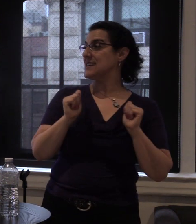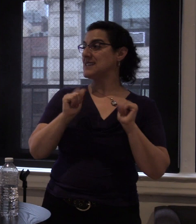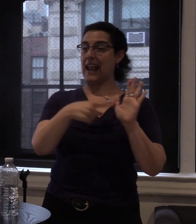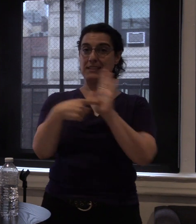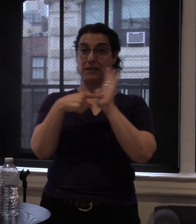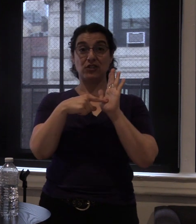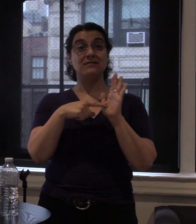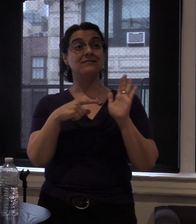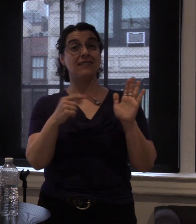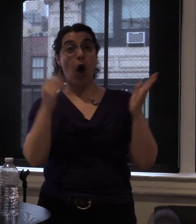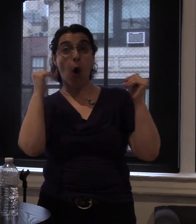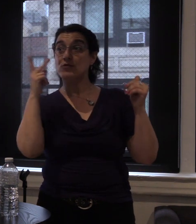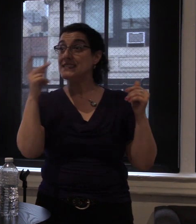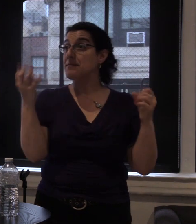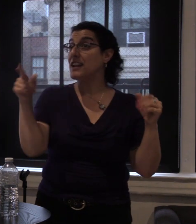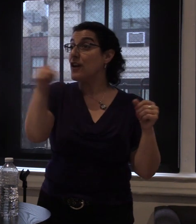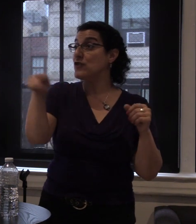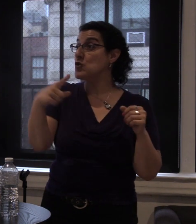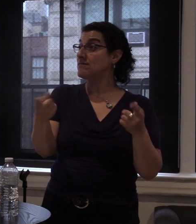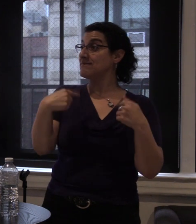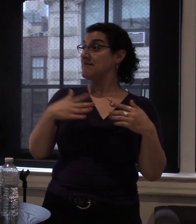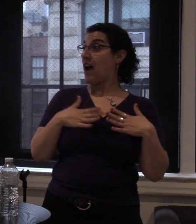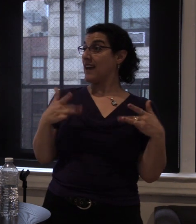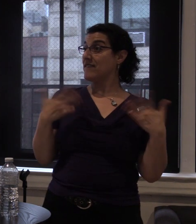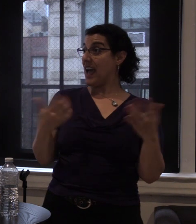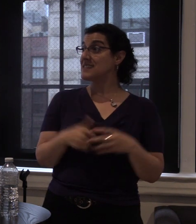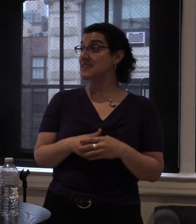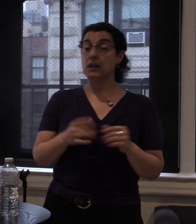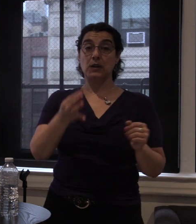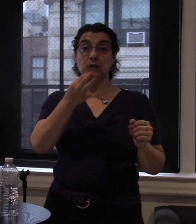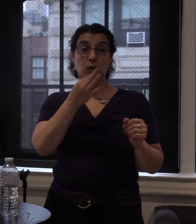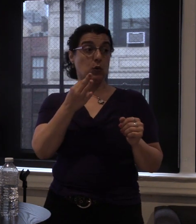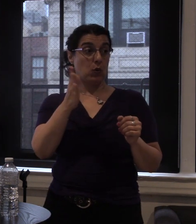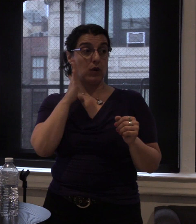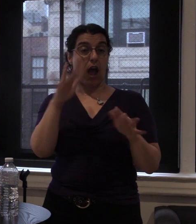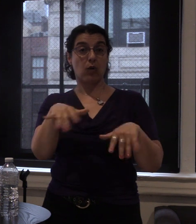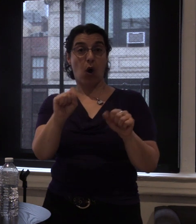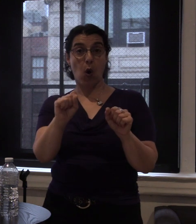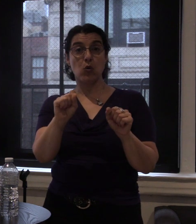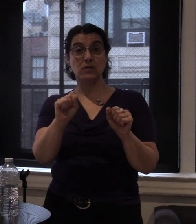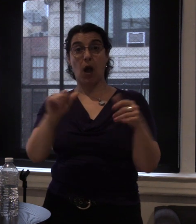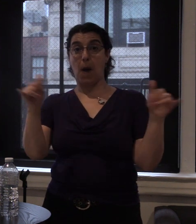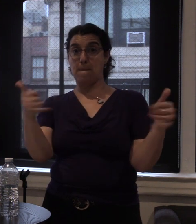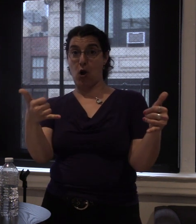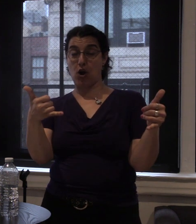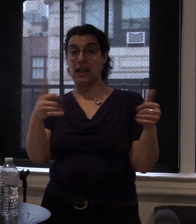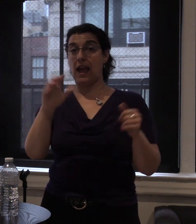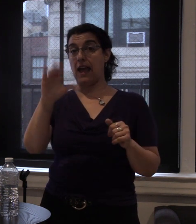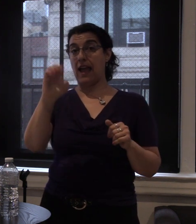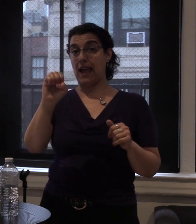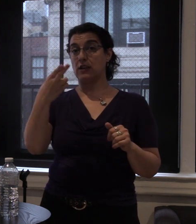But I hope to see a lot of you in those events. Coming up soon, I'm hosting a party at the Ace